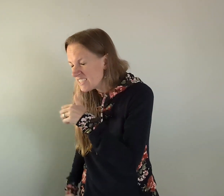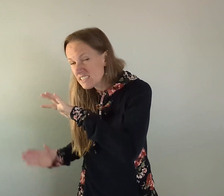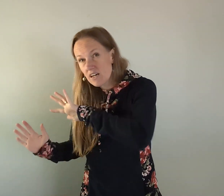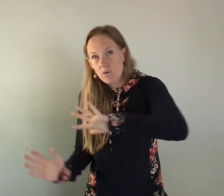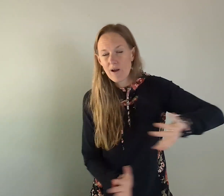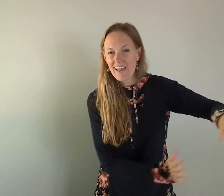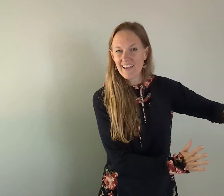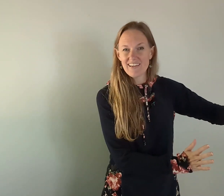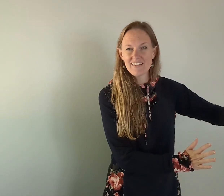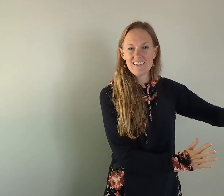burdens away.